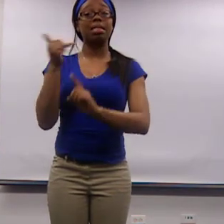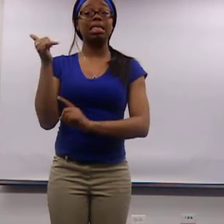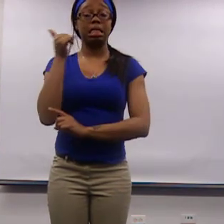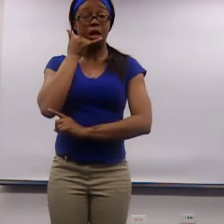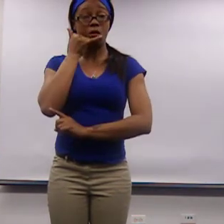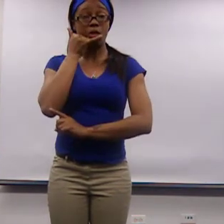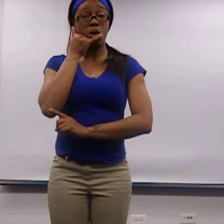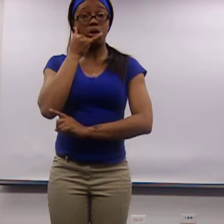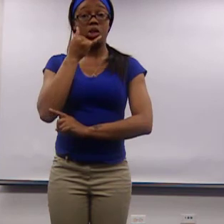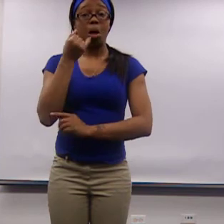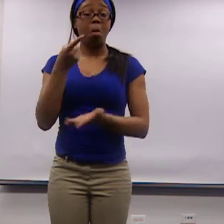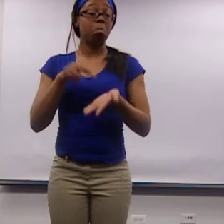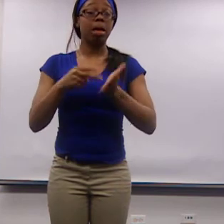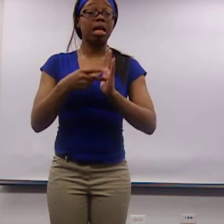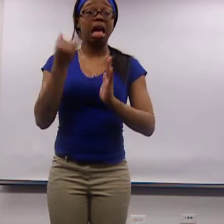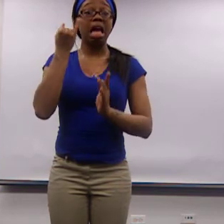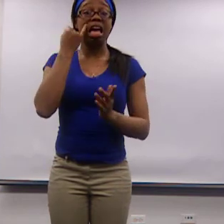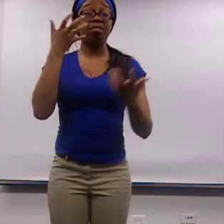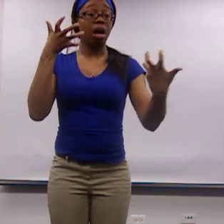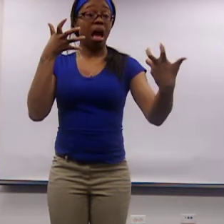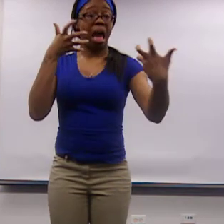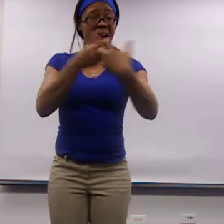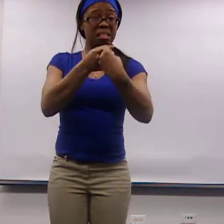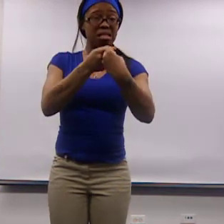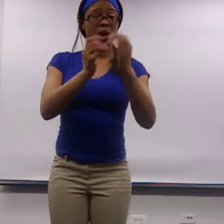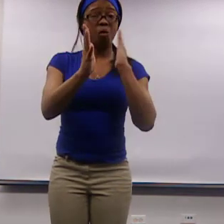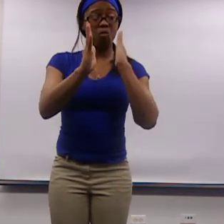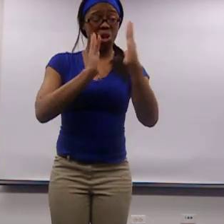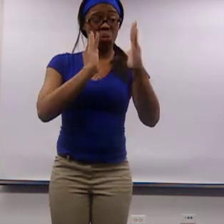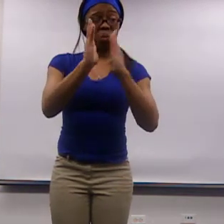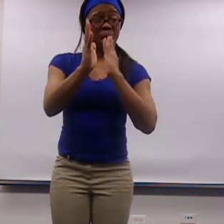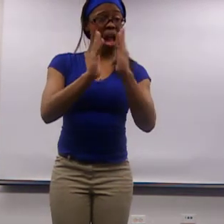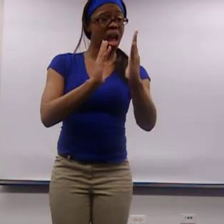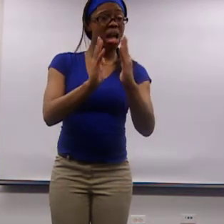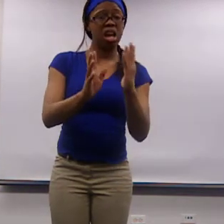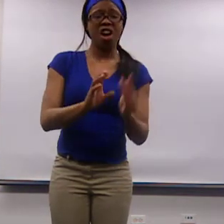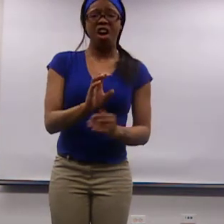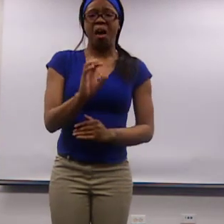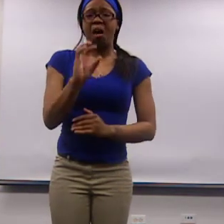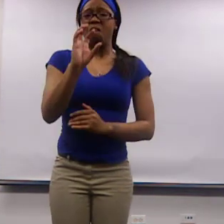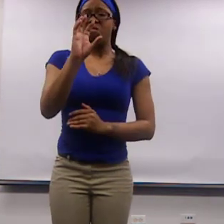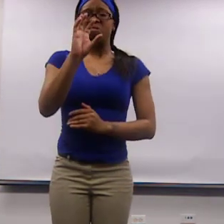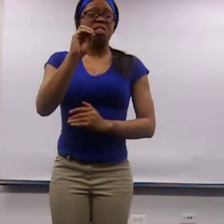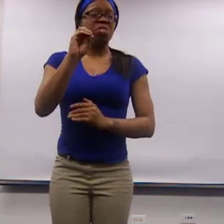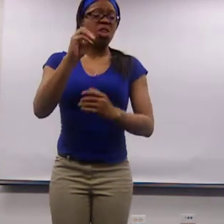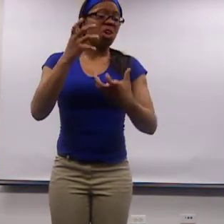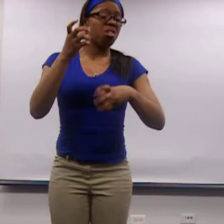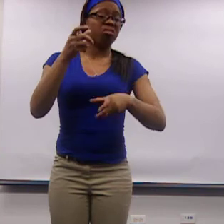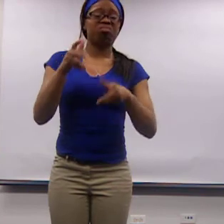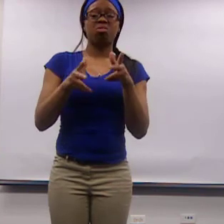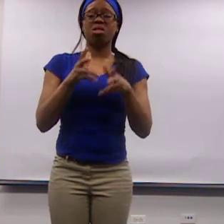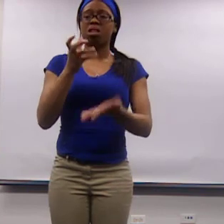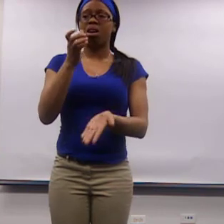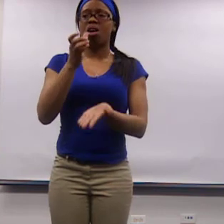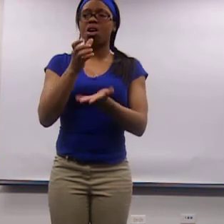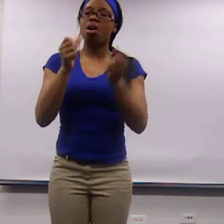an accident on the freeway and there are, 15-car pileup, they can video